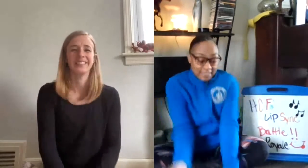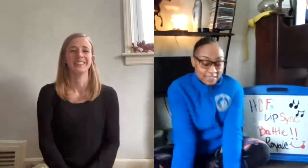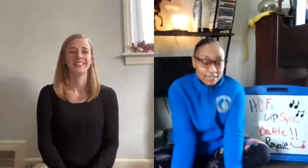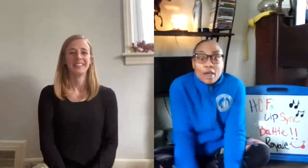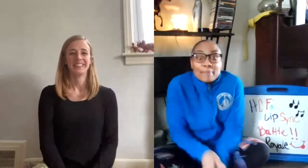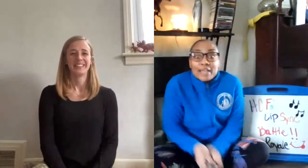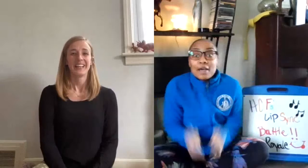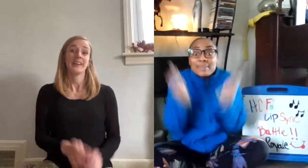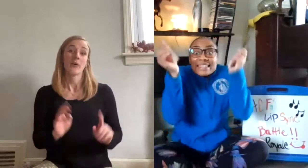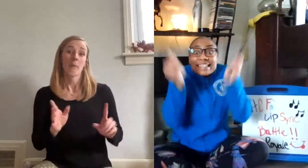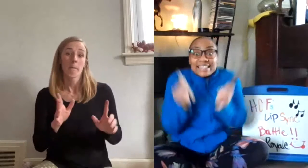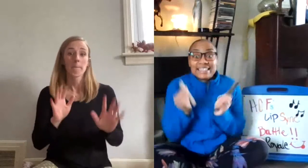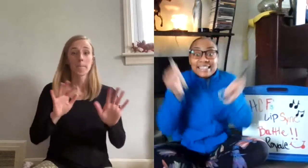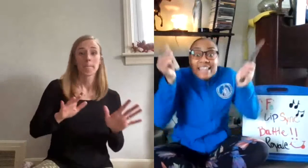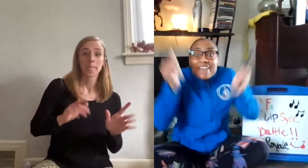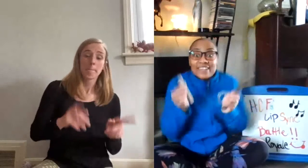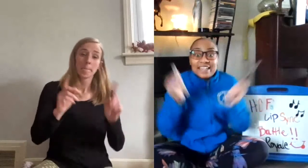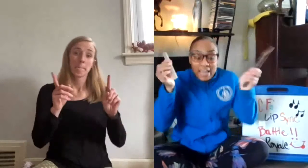1, 2, 3, 4, 5, 6, 6.